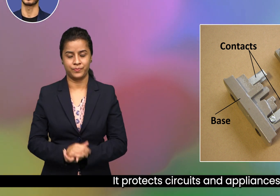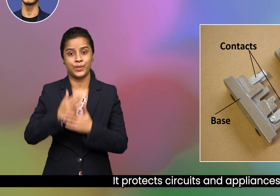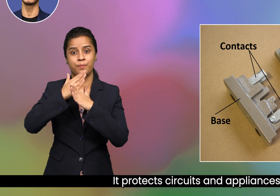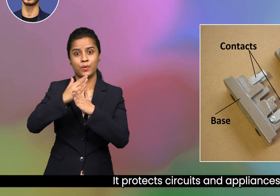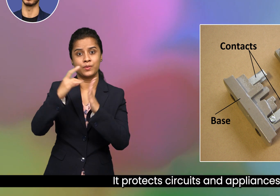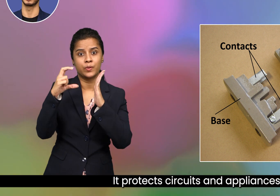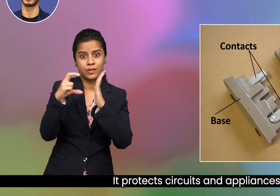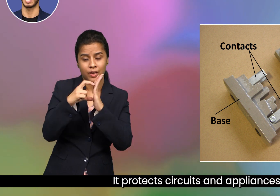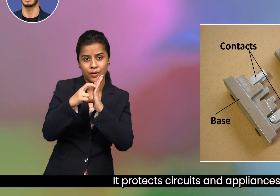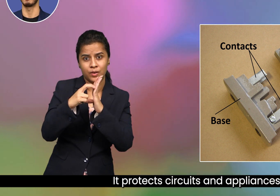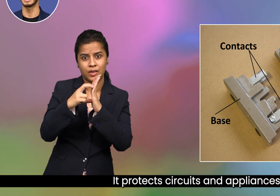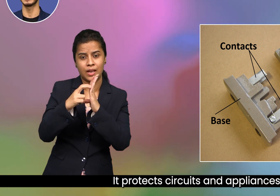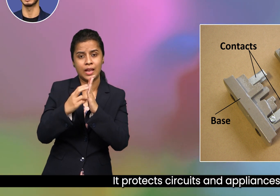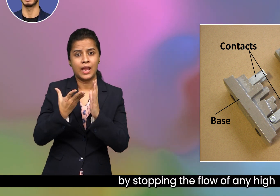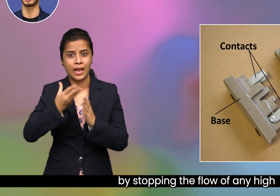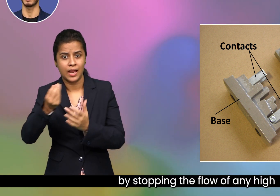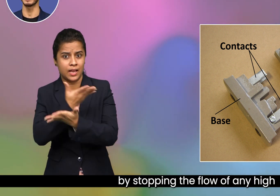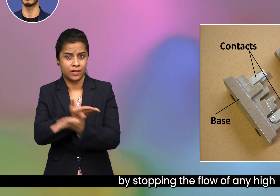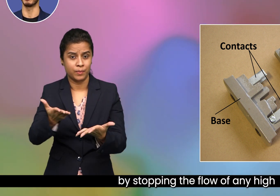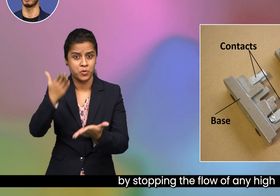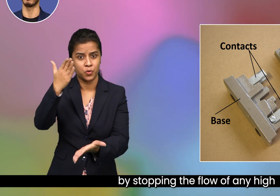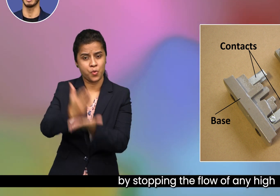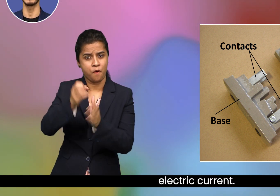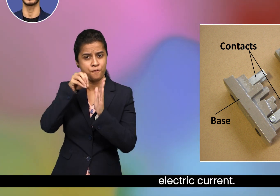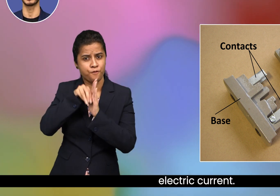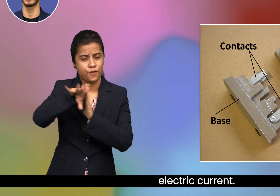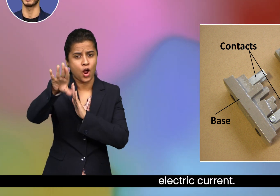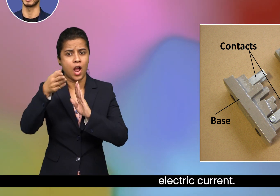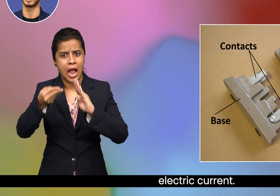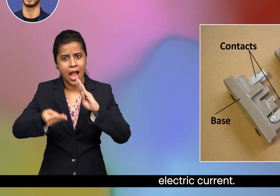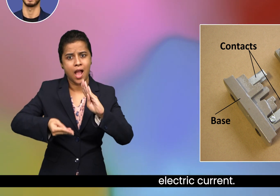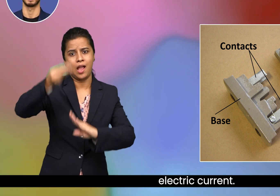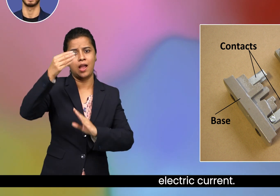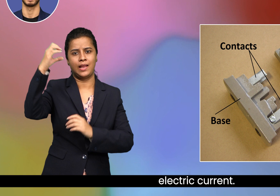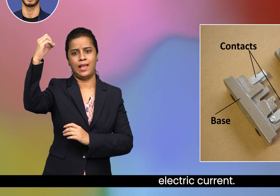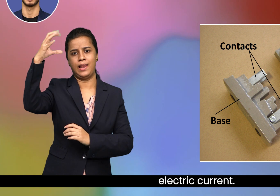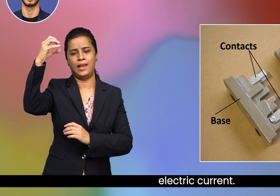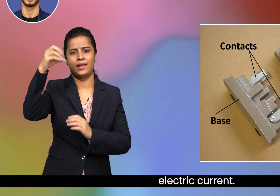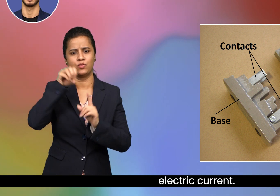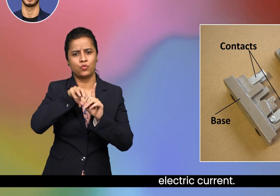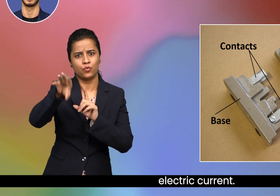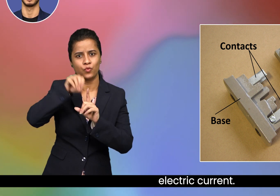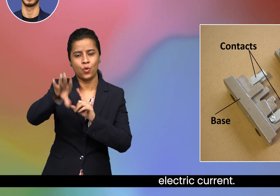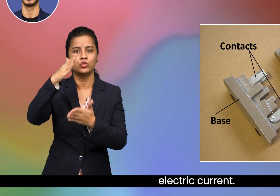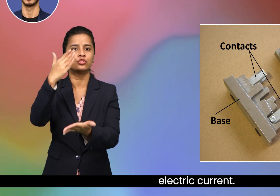It protects circuits and appliances by stopping the flow of high electric current.